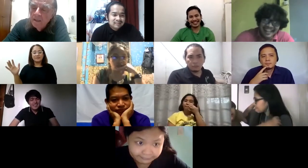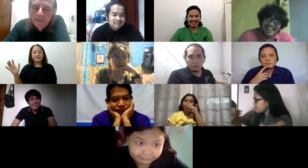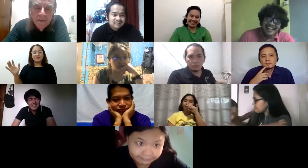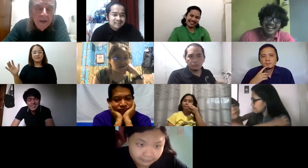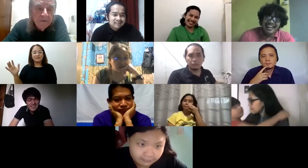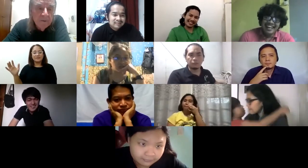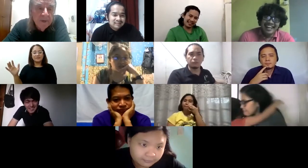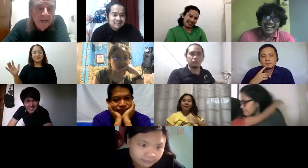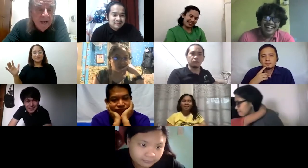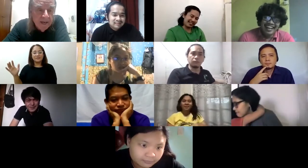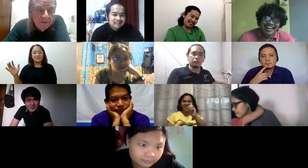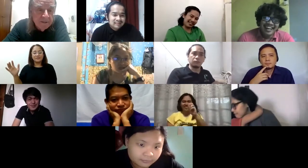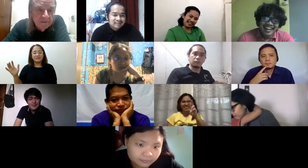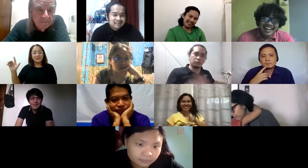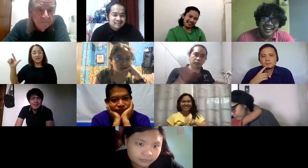the government has